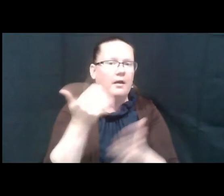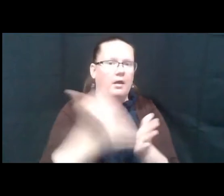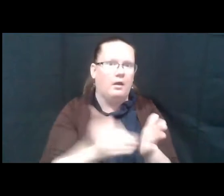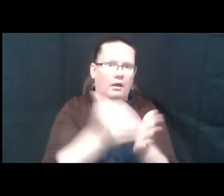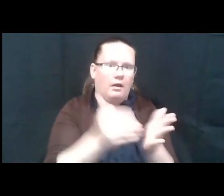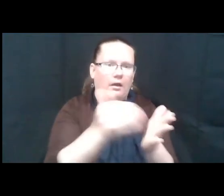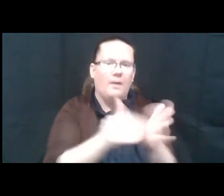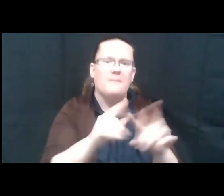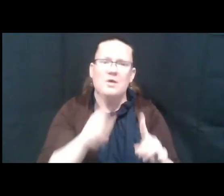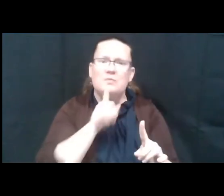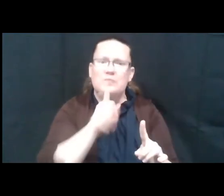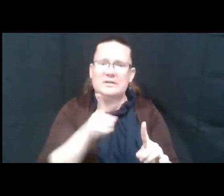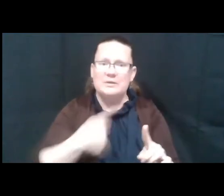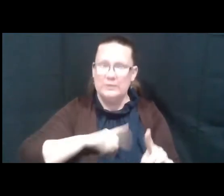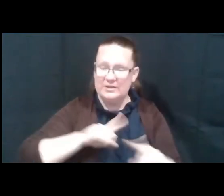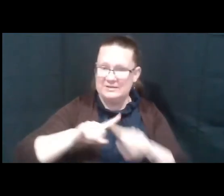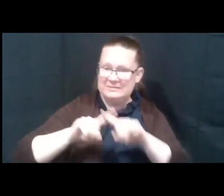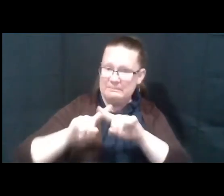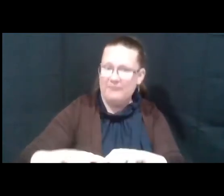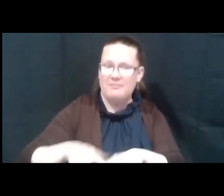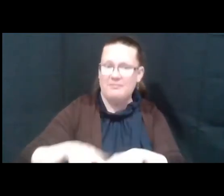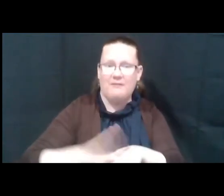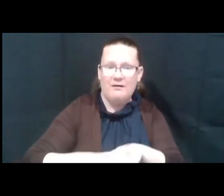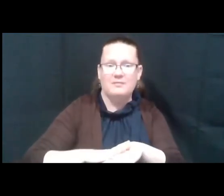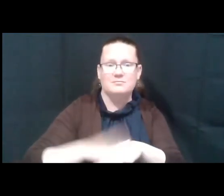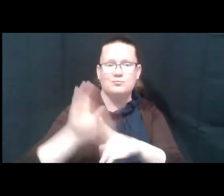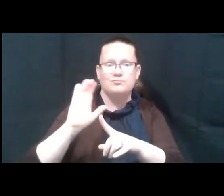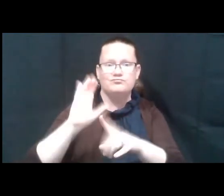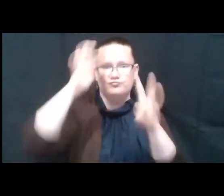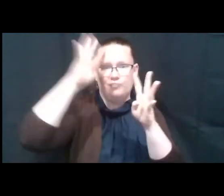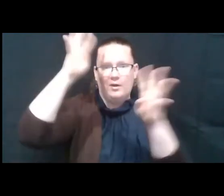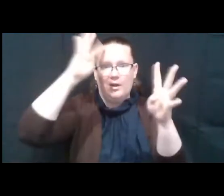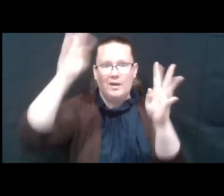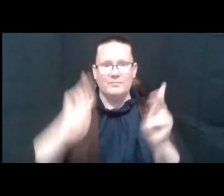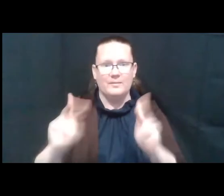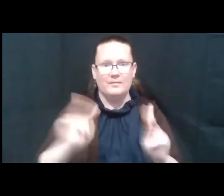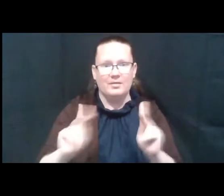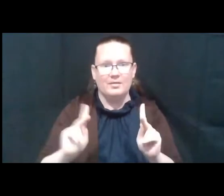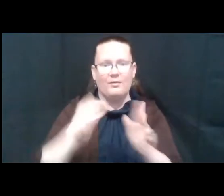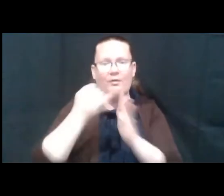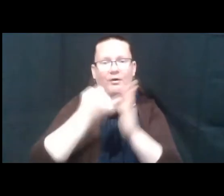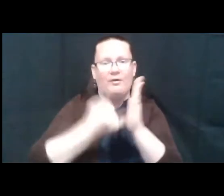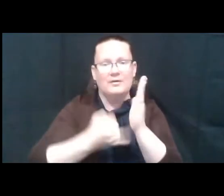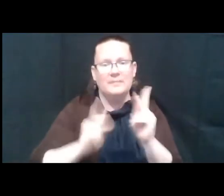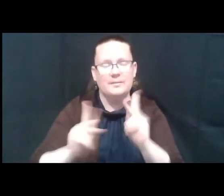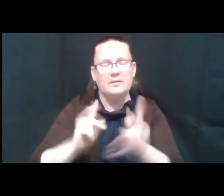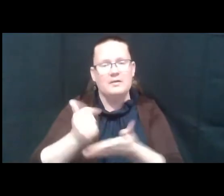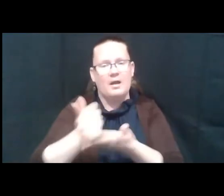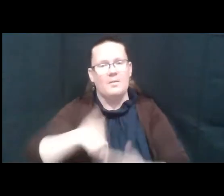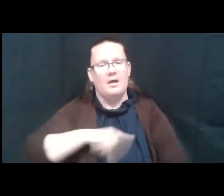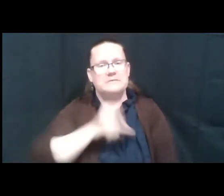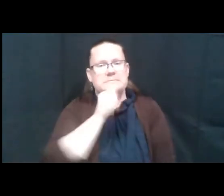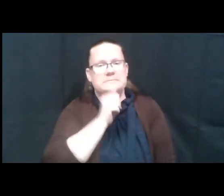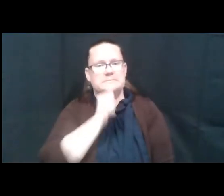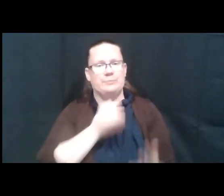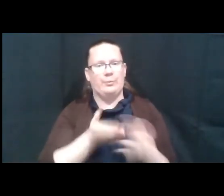on the people who are these creatives and in the arts to help us cope. And they are